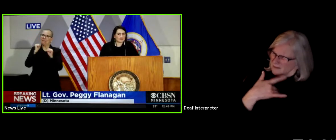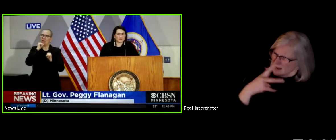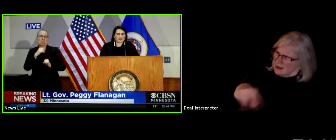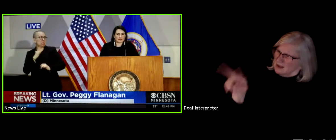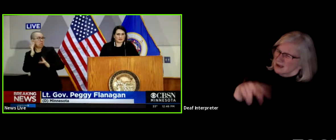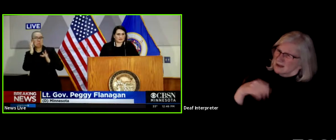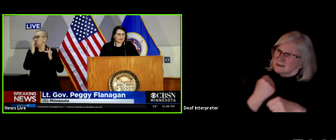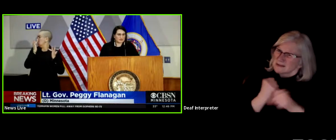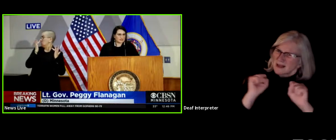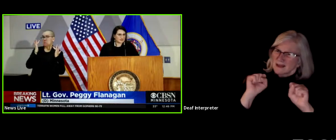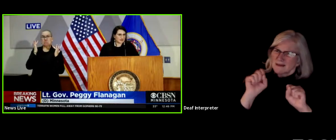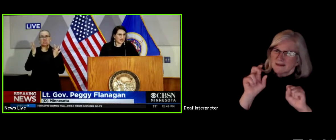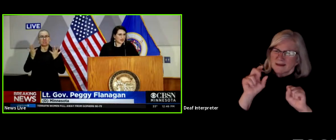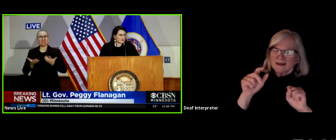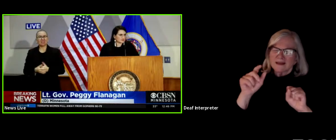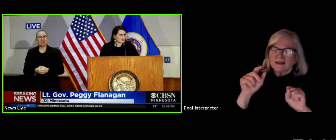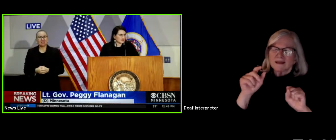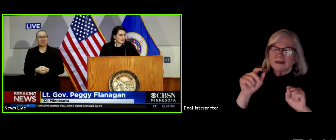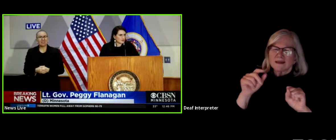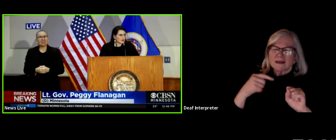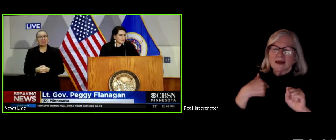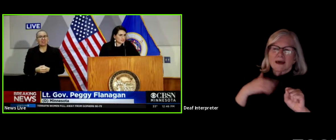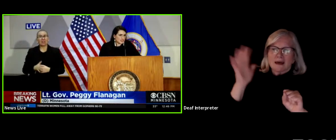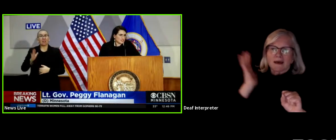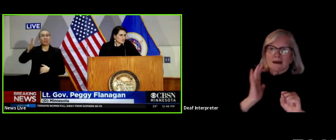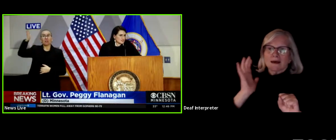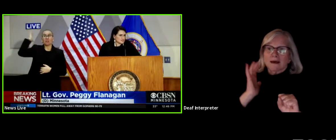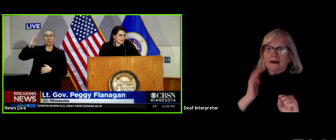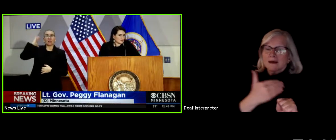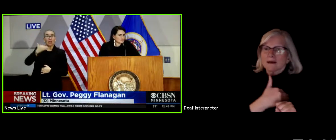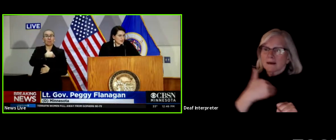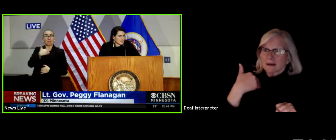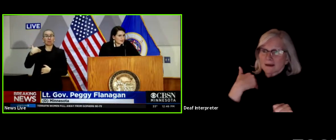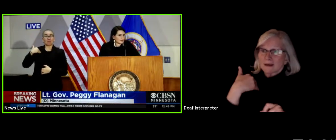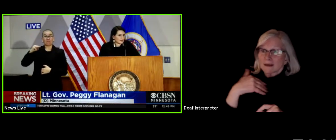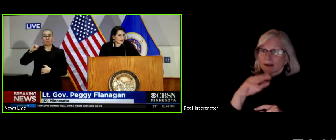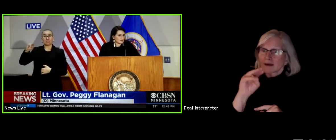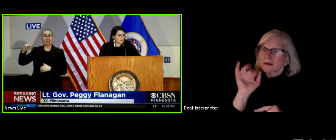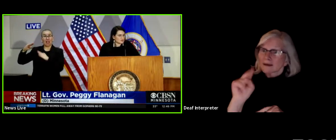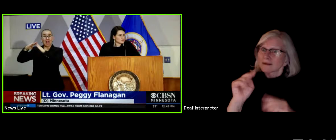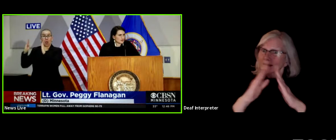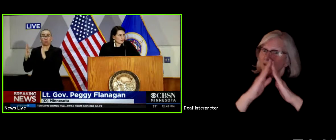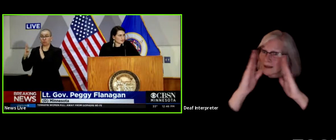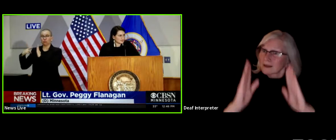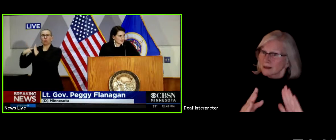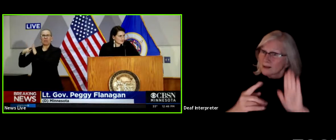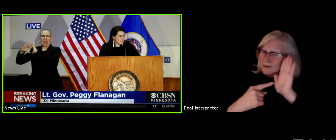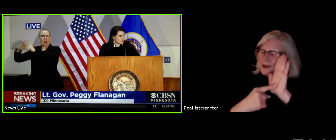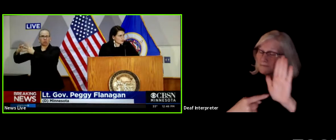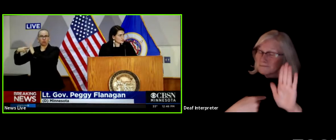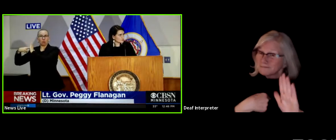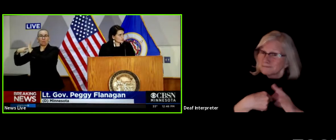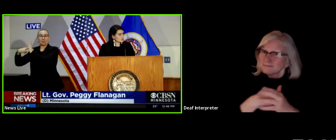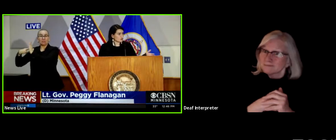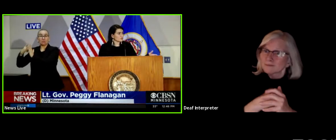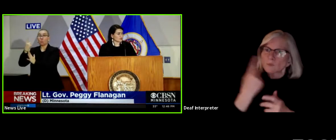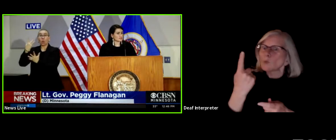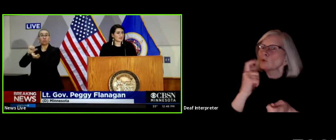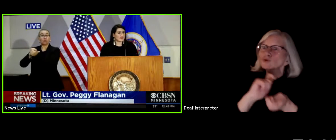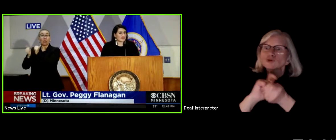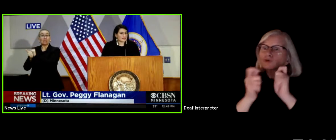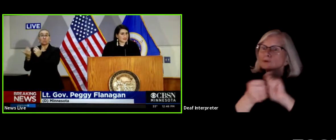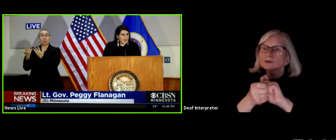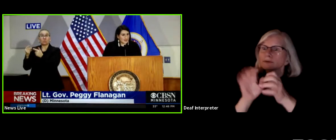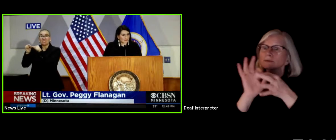former member of the Minnesota House, one of the changes that was made due to public safety was to put